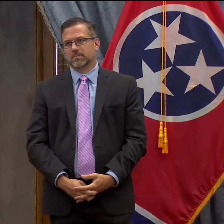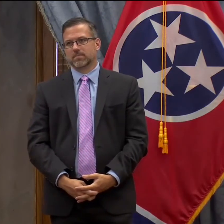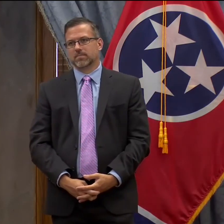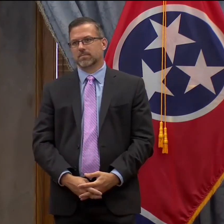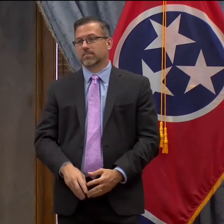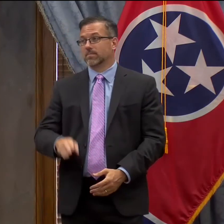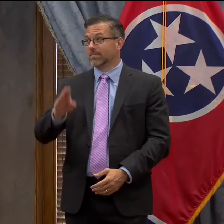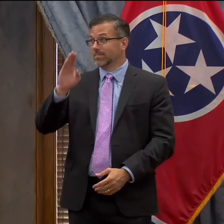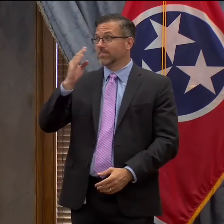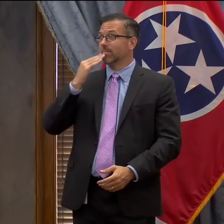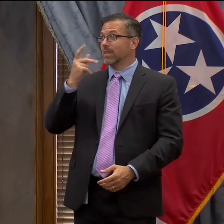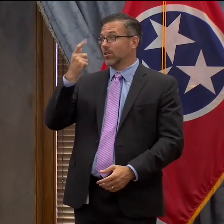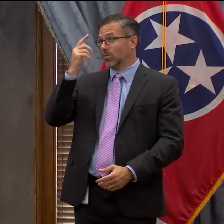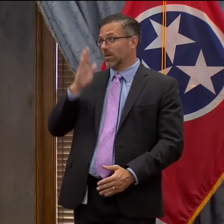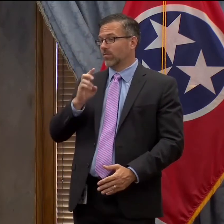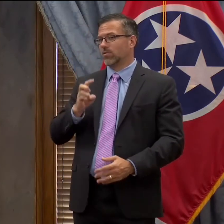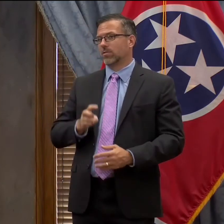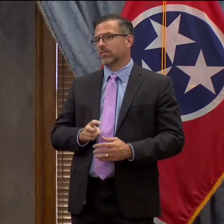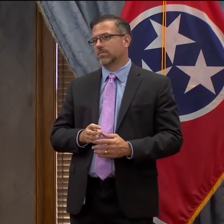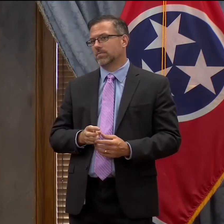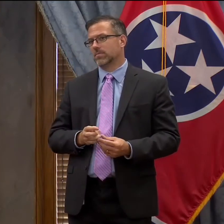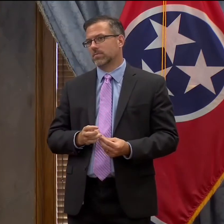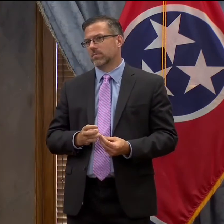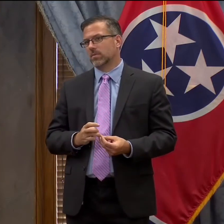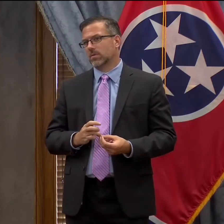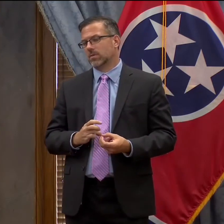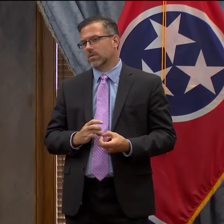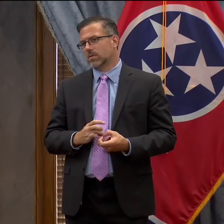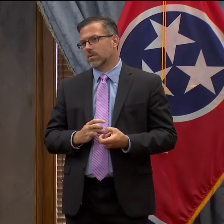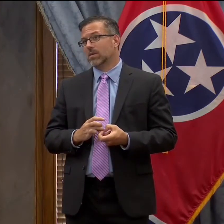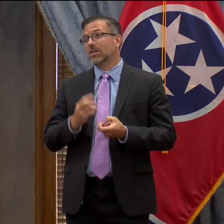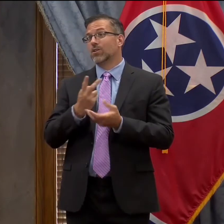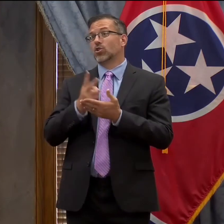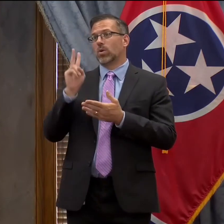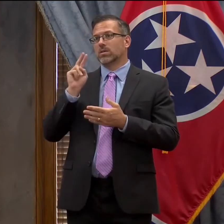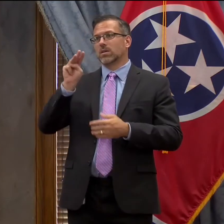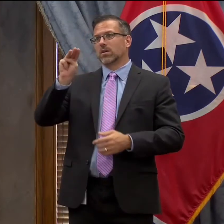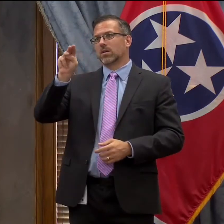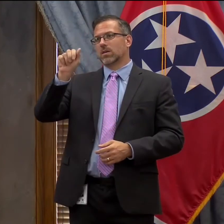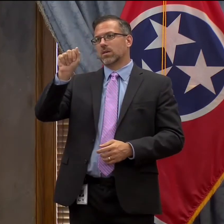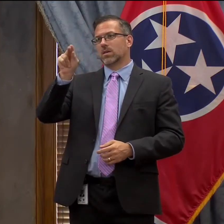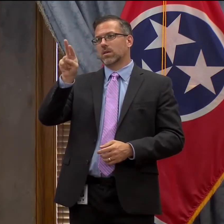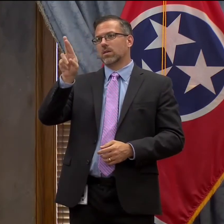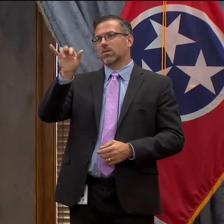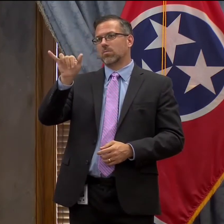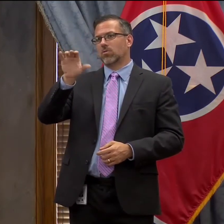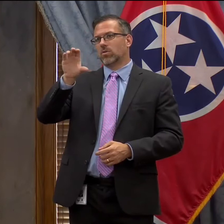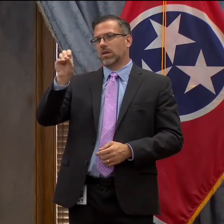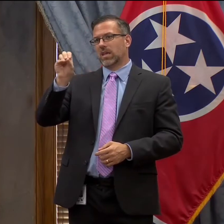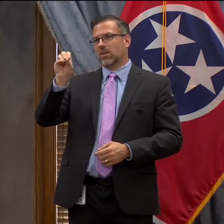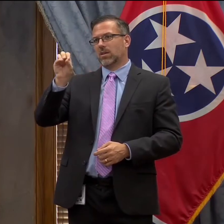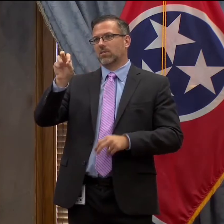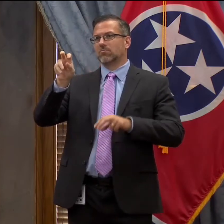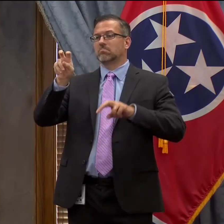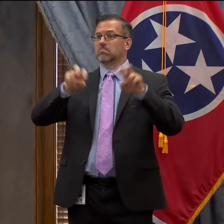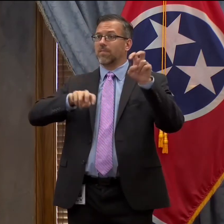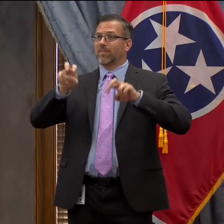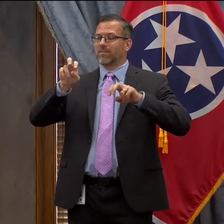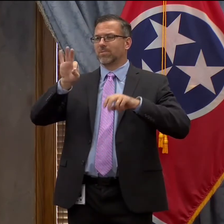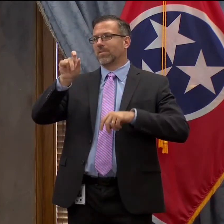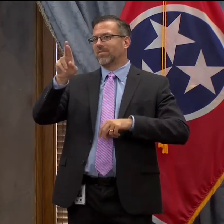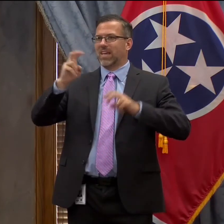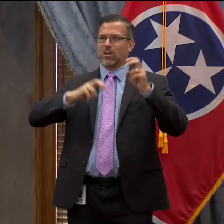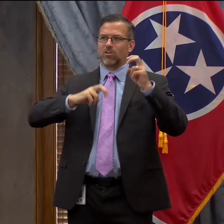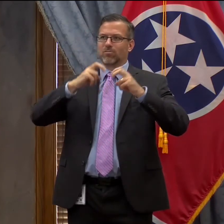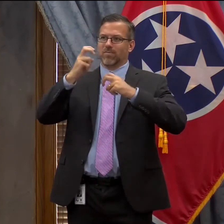Thank you, Governor. Yes, sir. So almost 2 weeks ago, the Murray County Fair saw an estimated 20,000 people attend that event. There